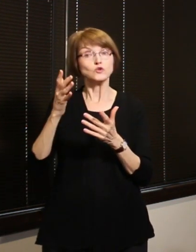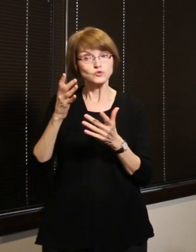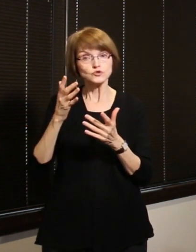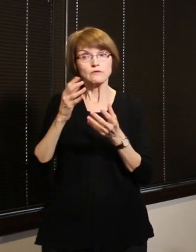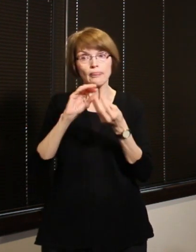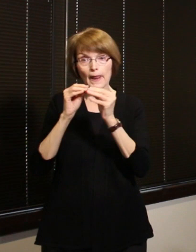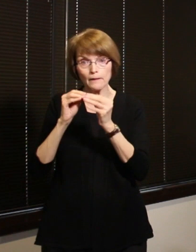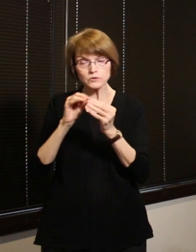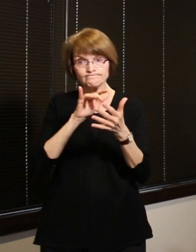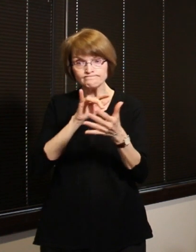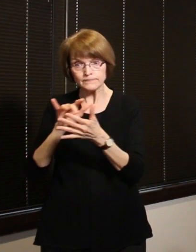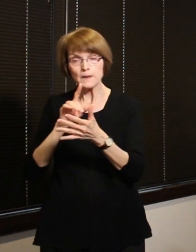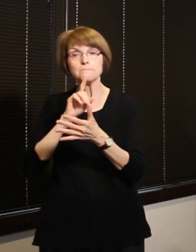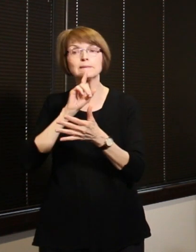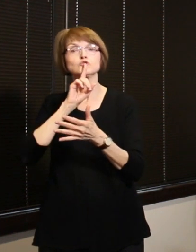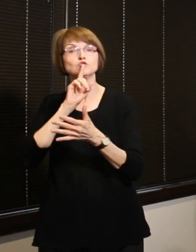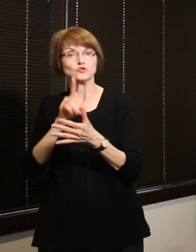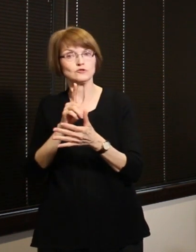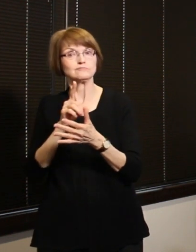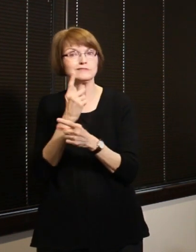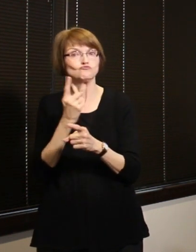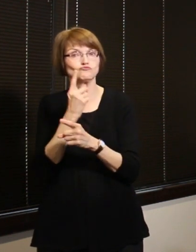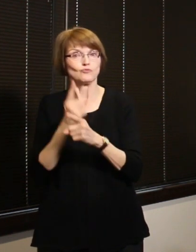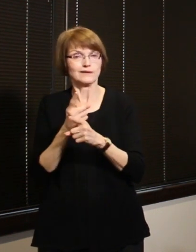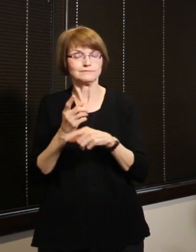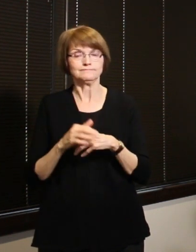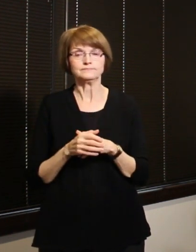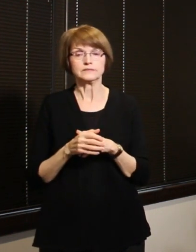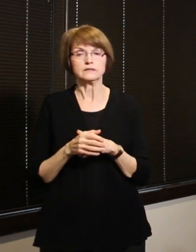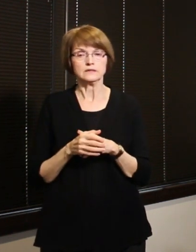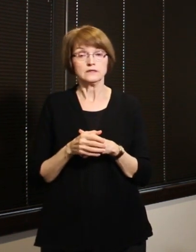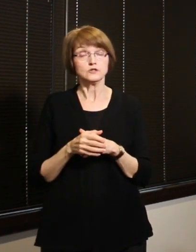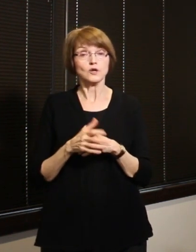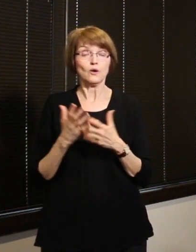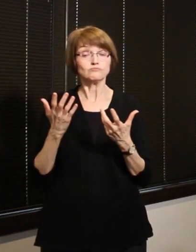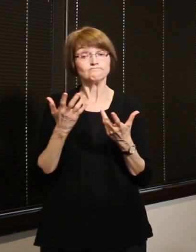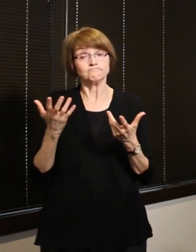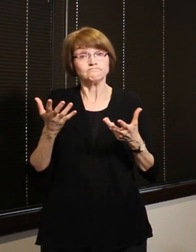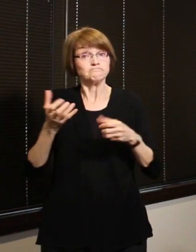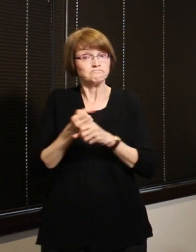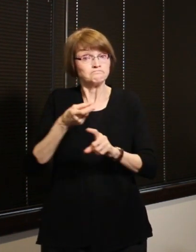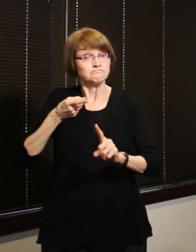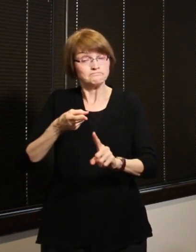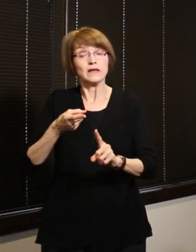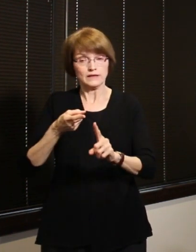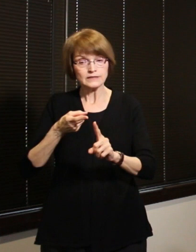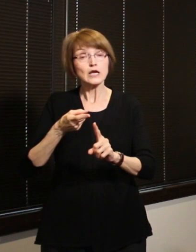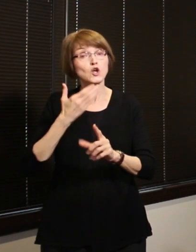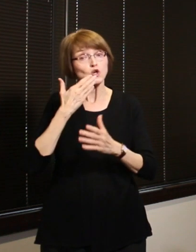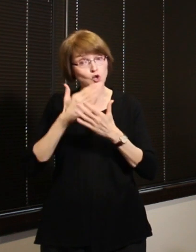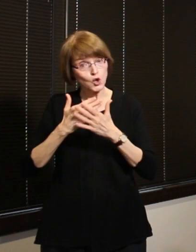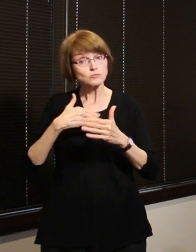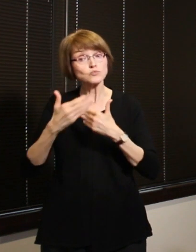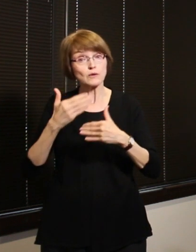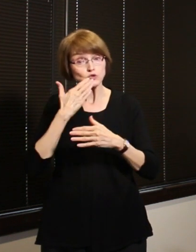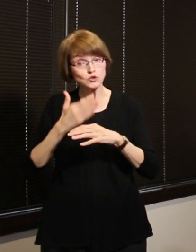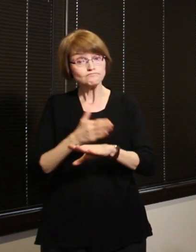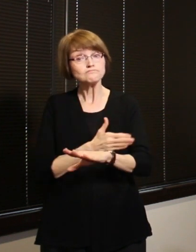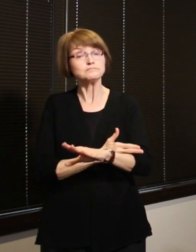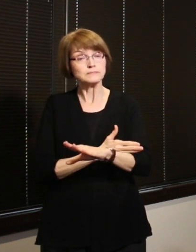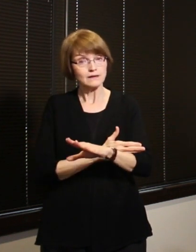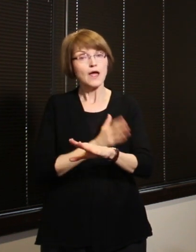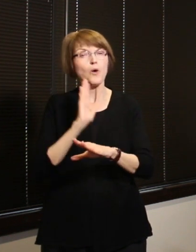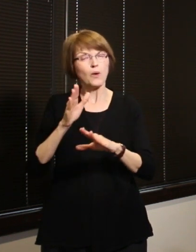right direction. And so just in closing, we continue to make good progress. We are going to have those upticks up and down, but we follow